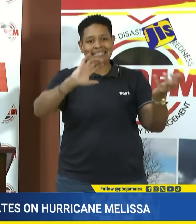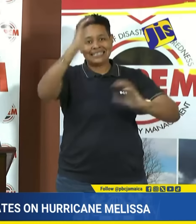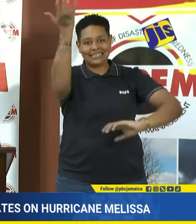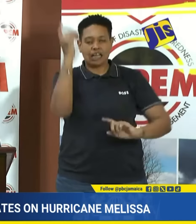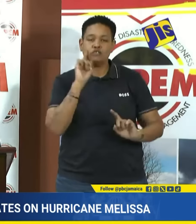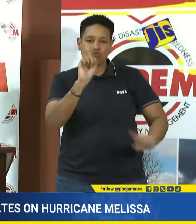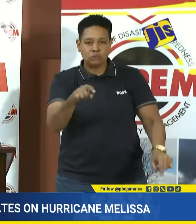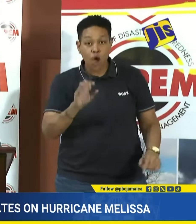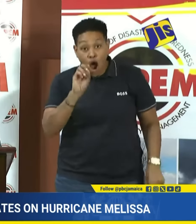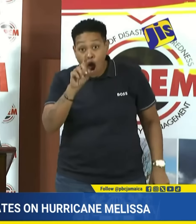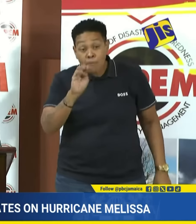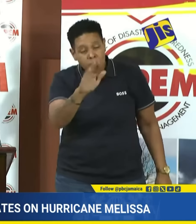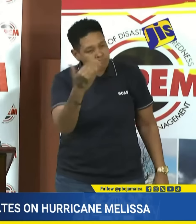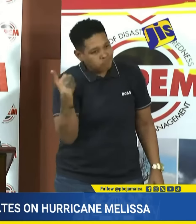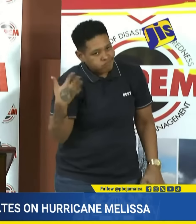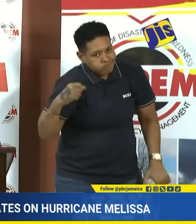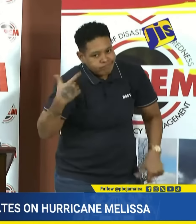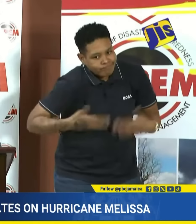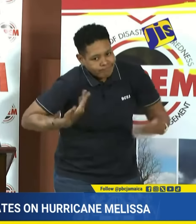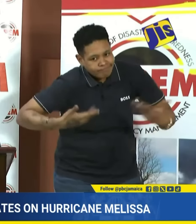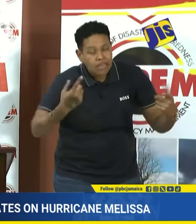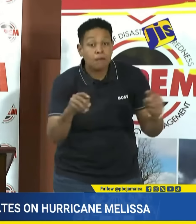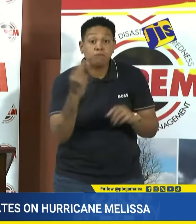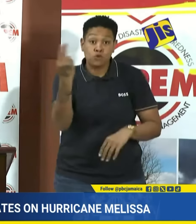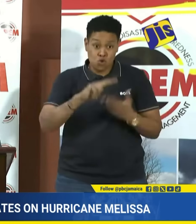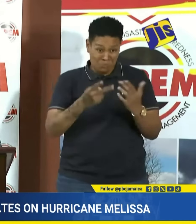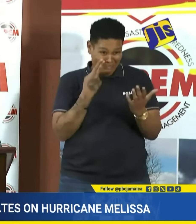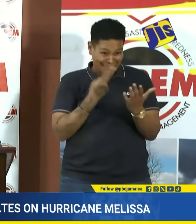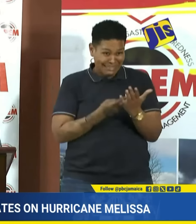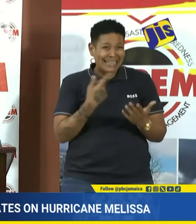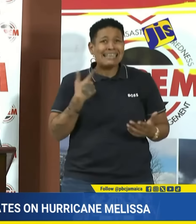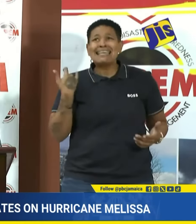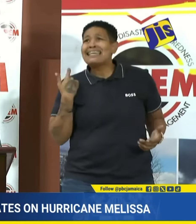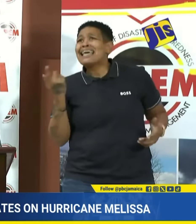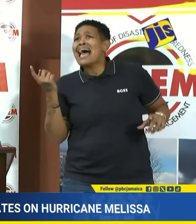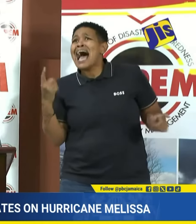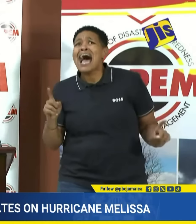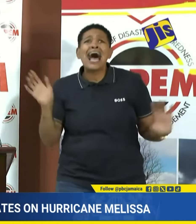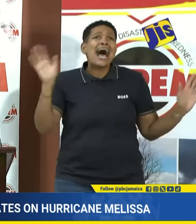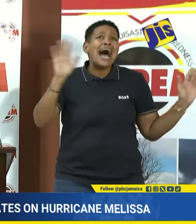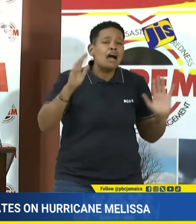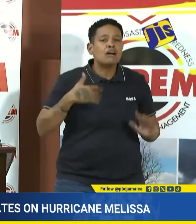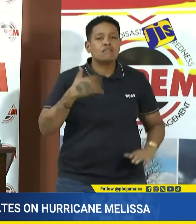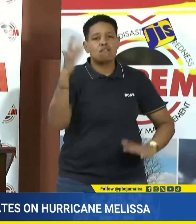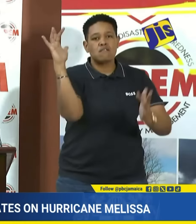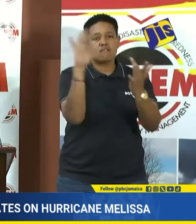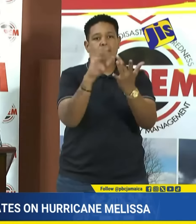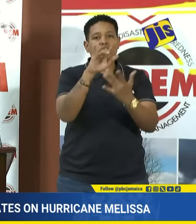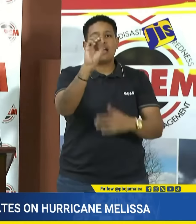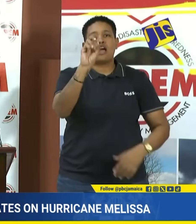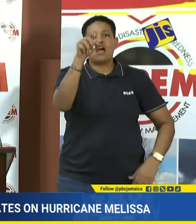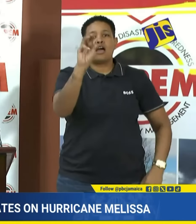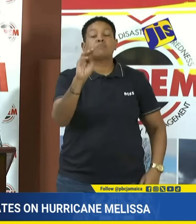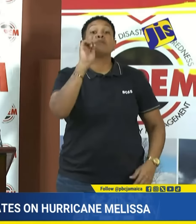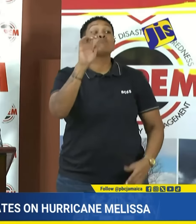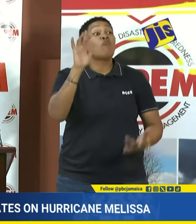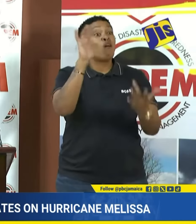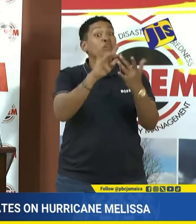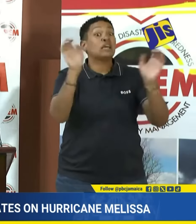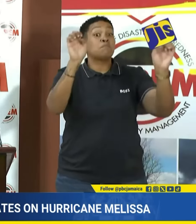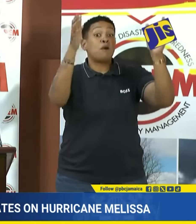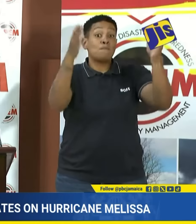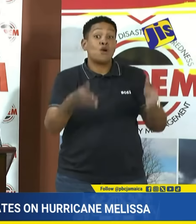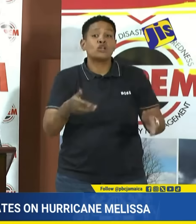disaster response. And so use those numbers so that you can get to an emergency